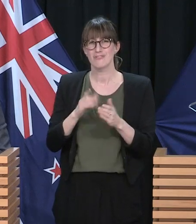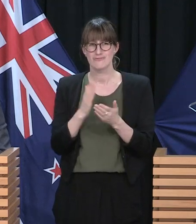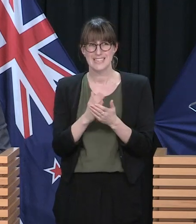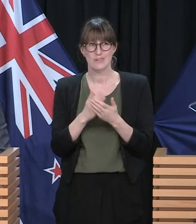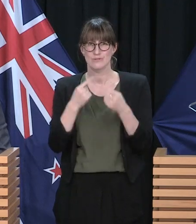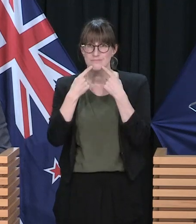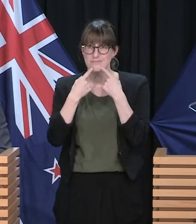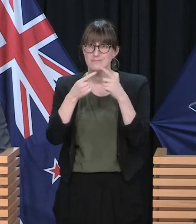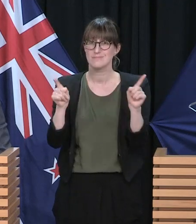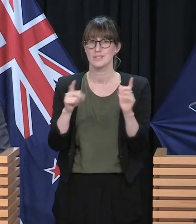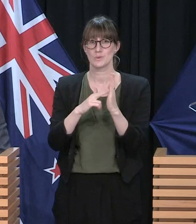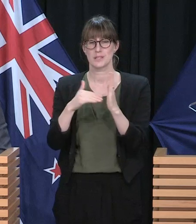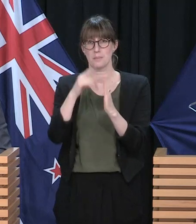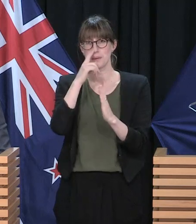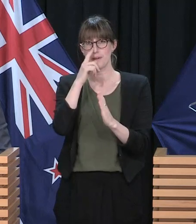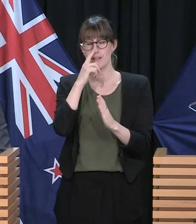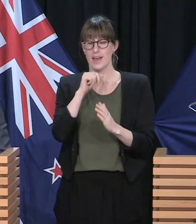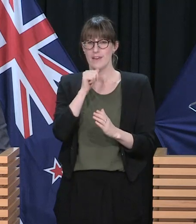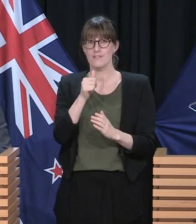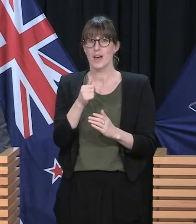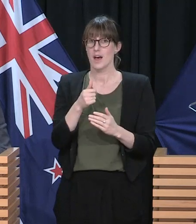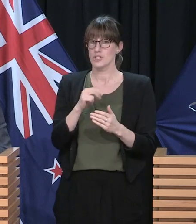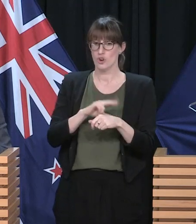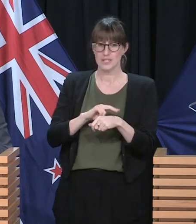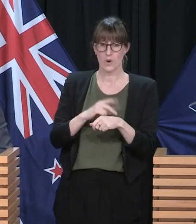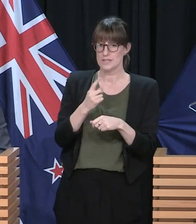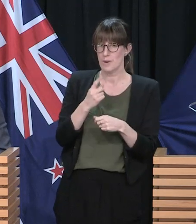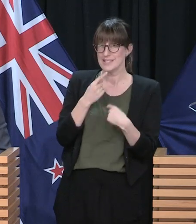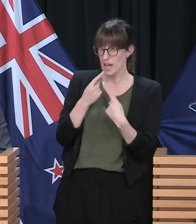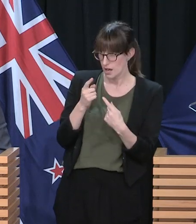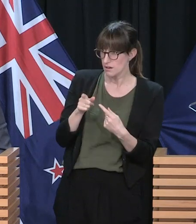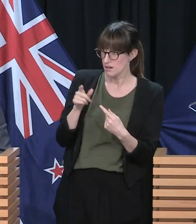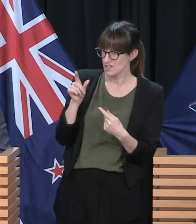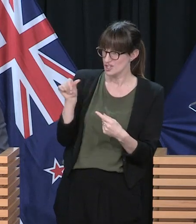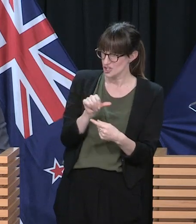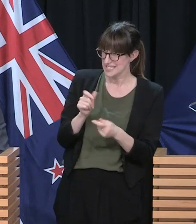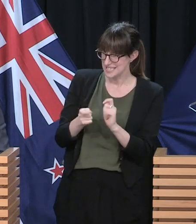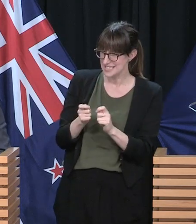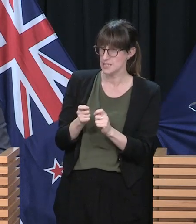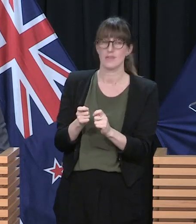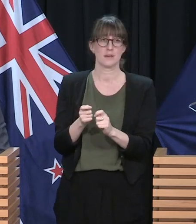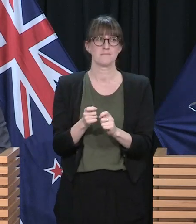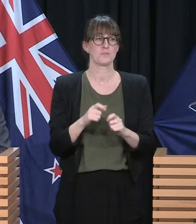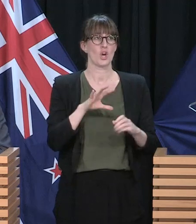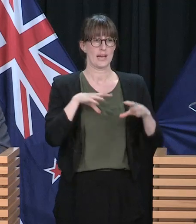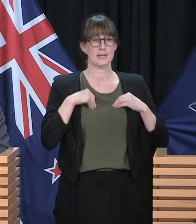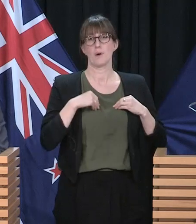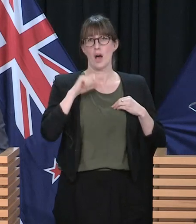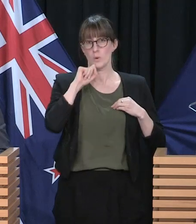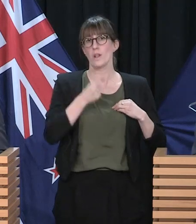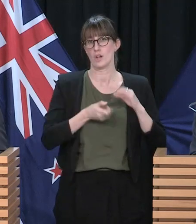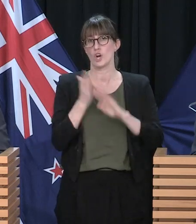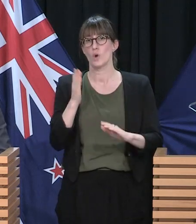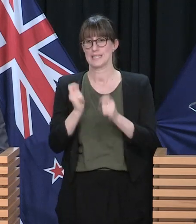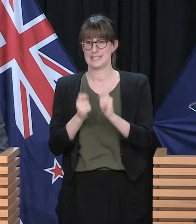to New Zealanders is if you're offered a test, take one up. We are asking everybody to do their bit here to make sure that if there is